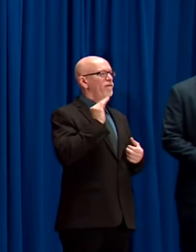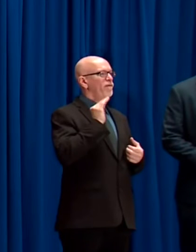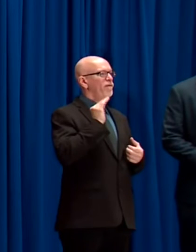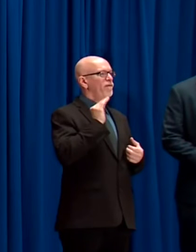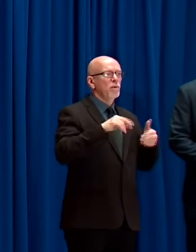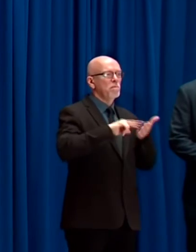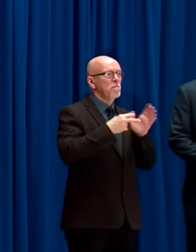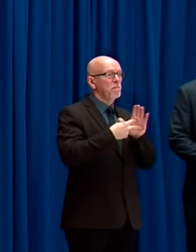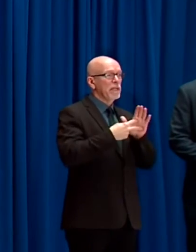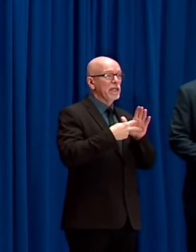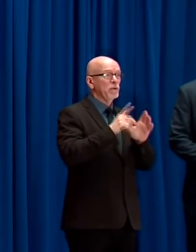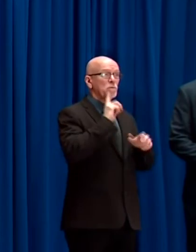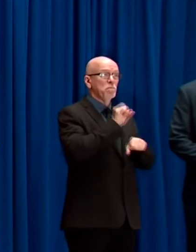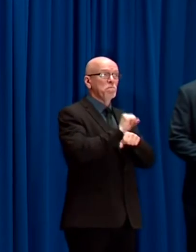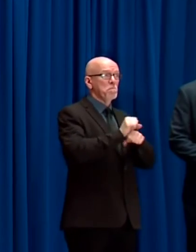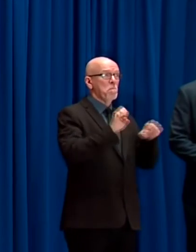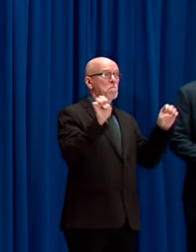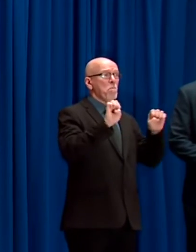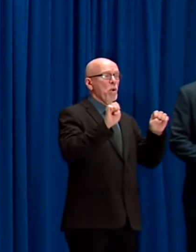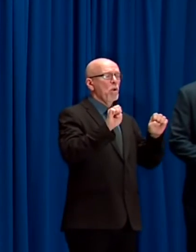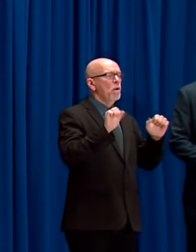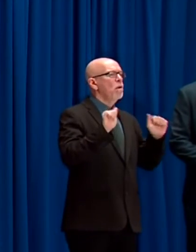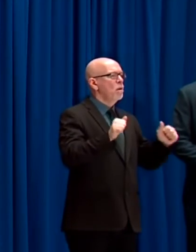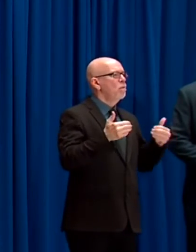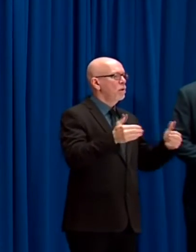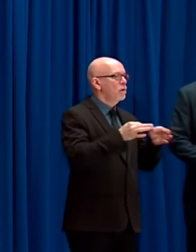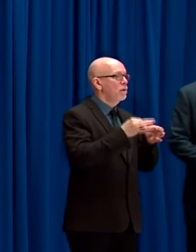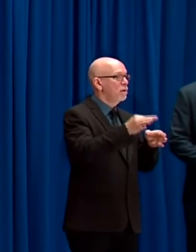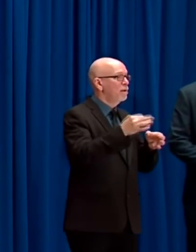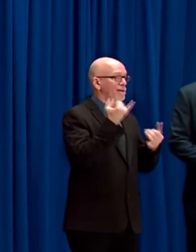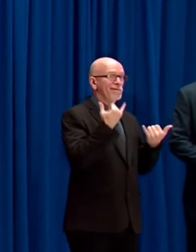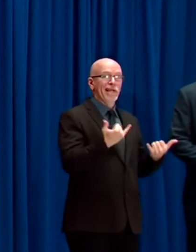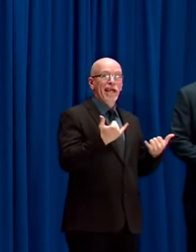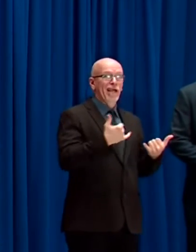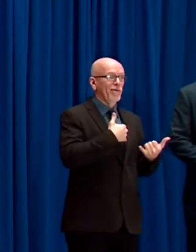in a time of emergency, and by definition, we find ourselves in that situation.